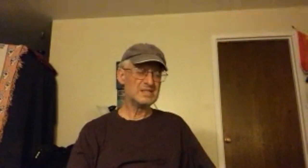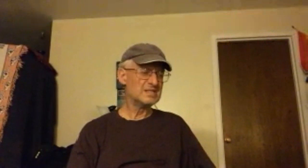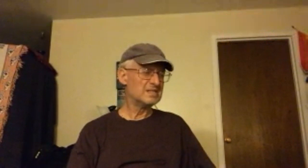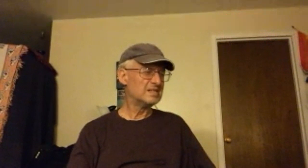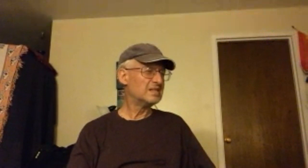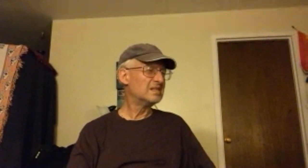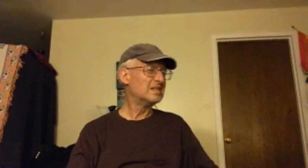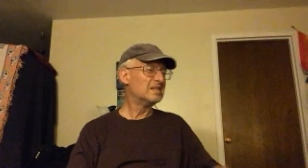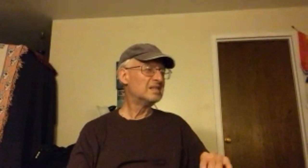Marcelette.